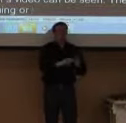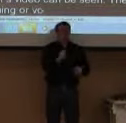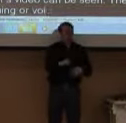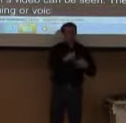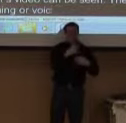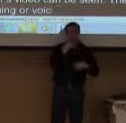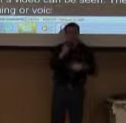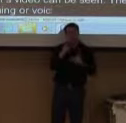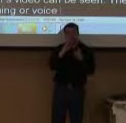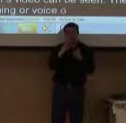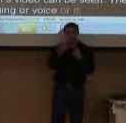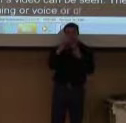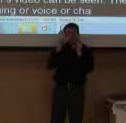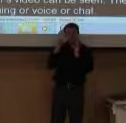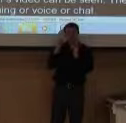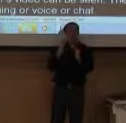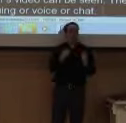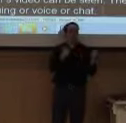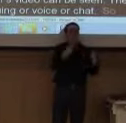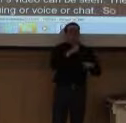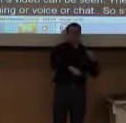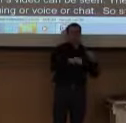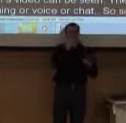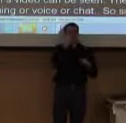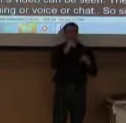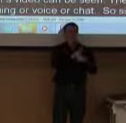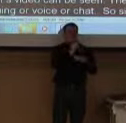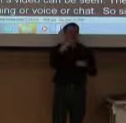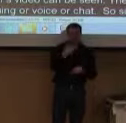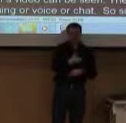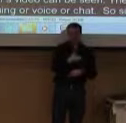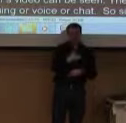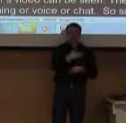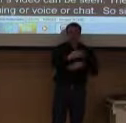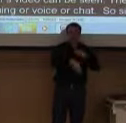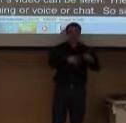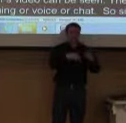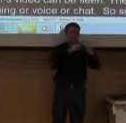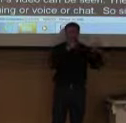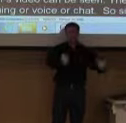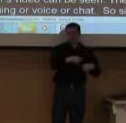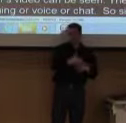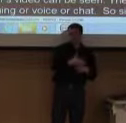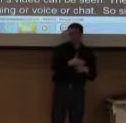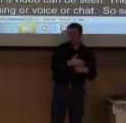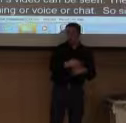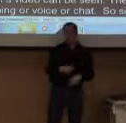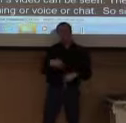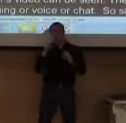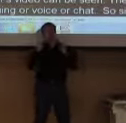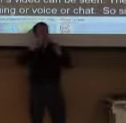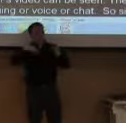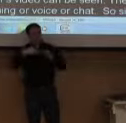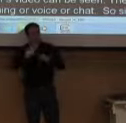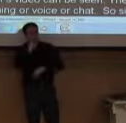they have screen share enabled, signing won't be sufficient because that video is not there. Once a tutor explains the mistake